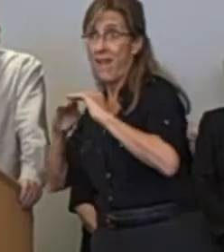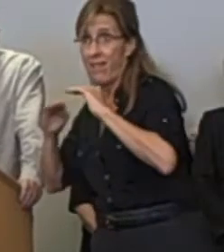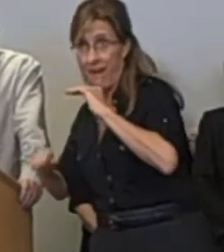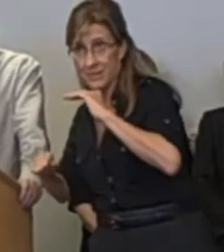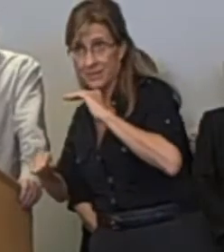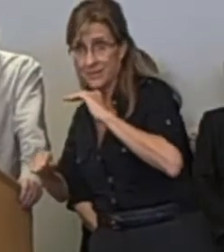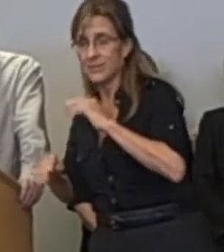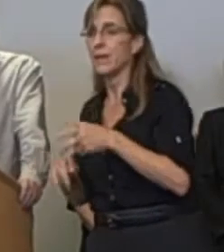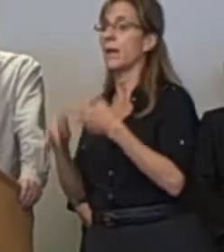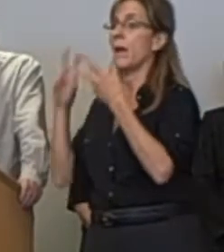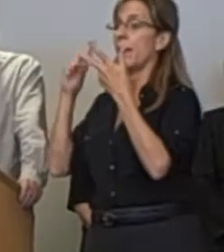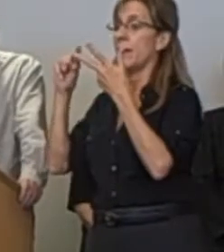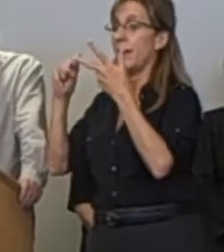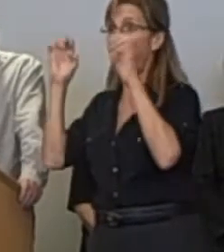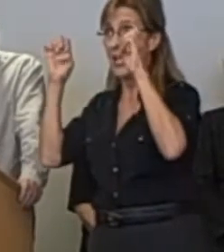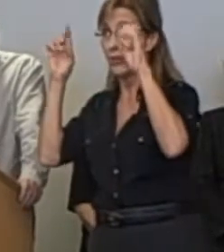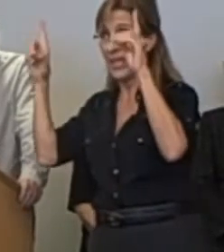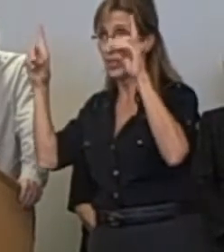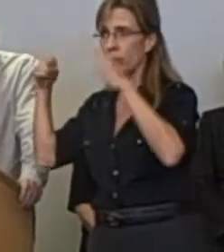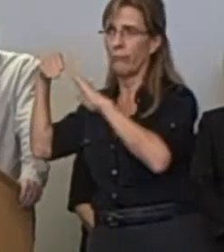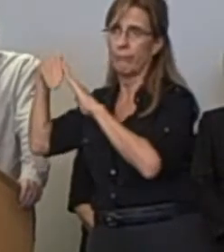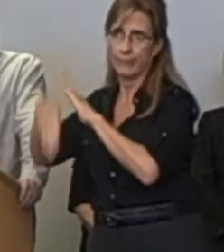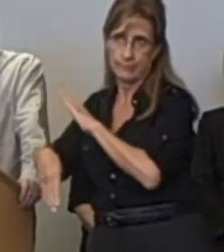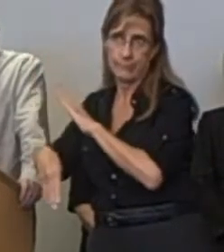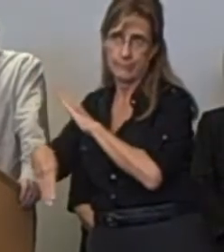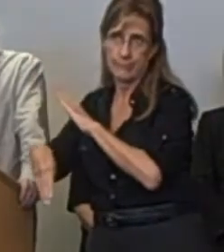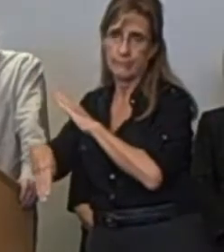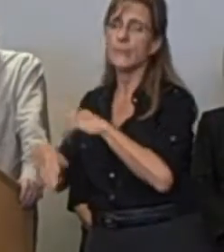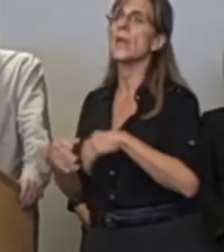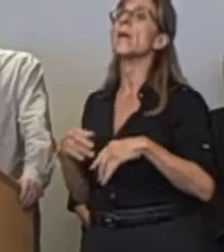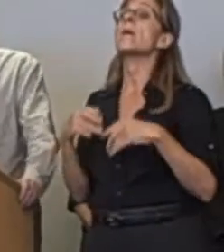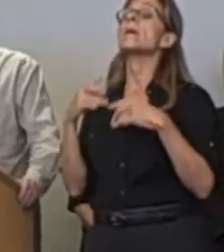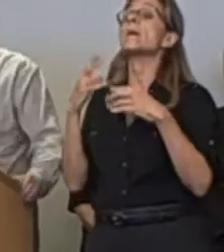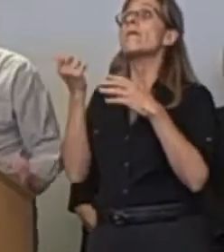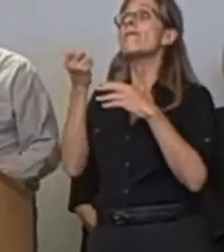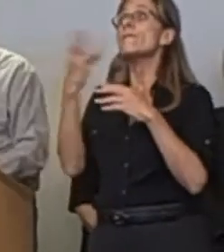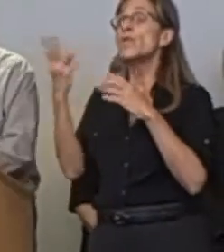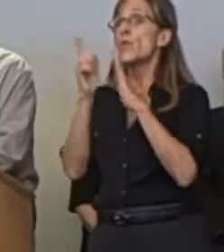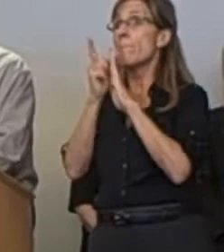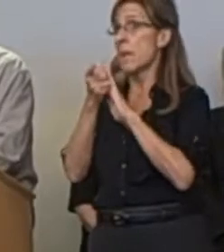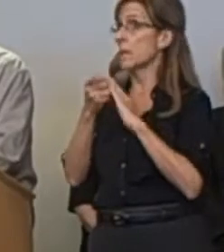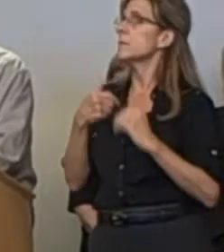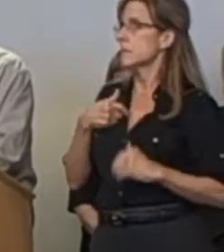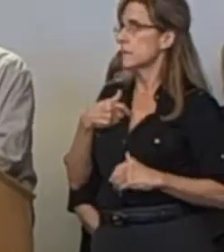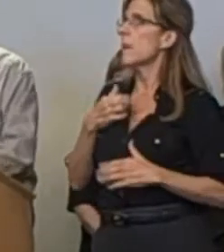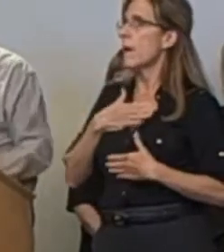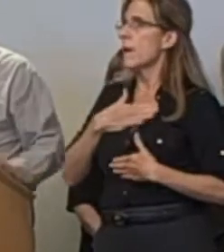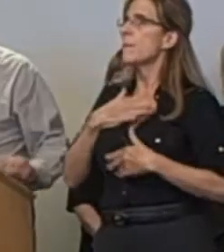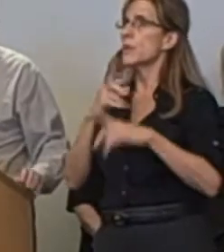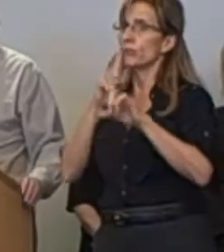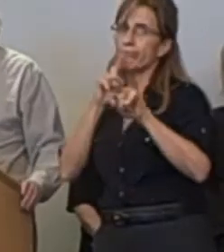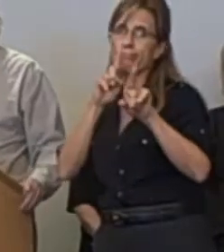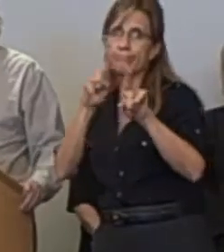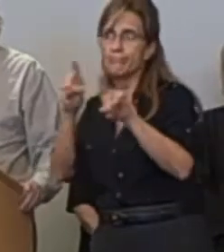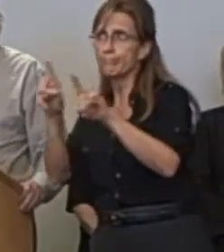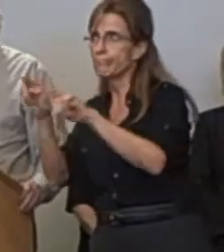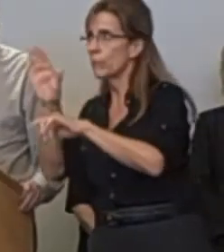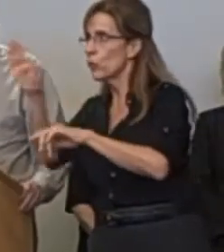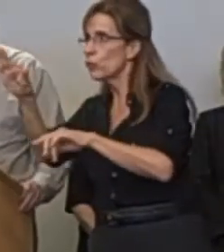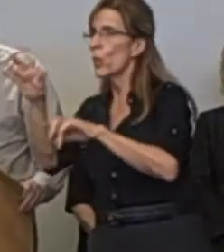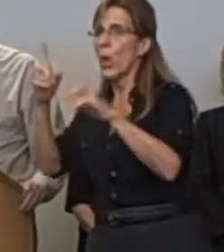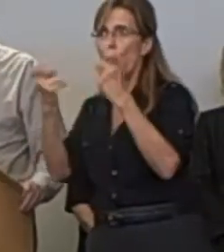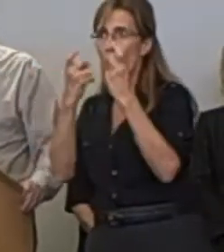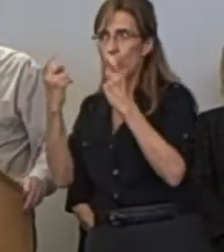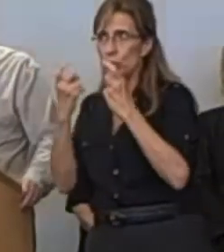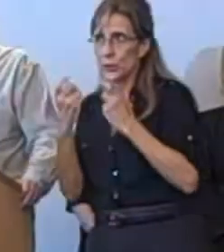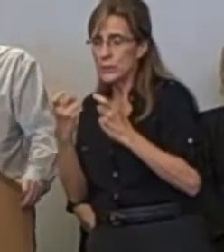diminishes the quality of education for our students. In a few minutes, I'll be glad to address your questions about how negotiations